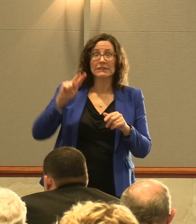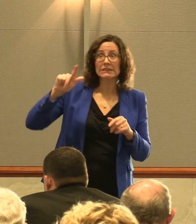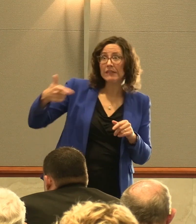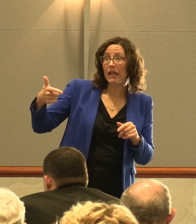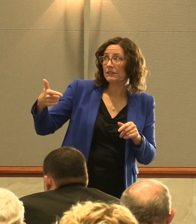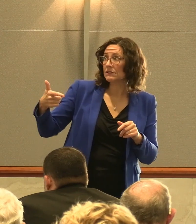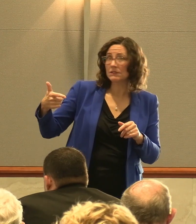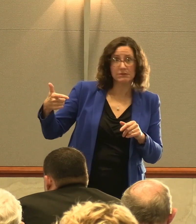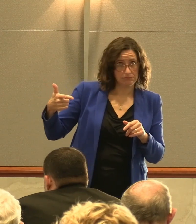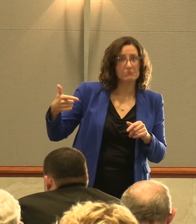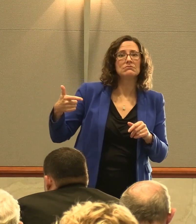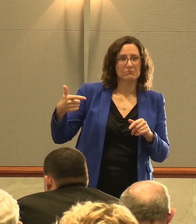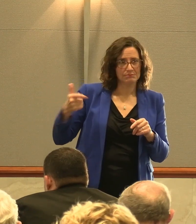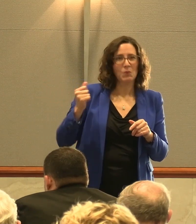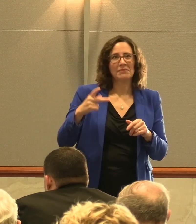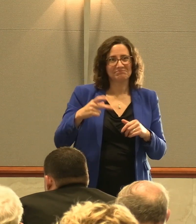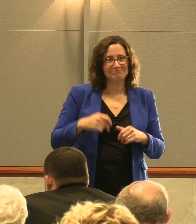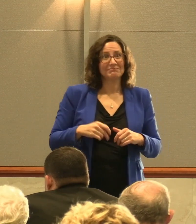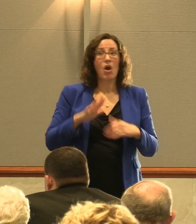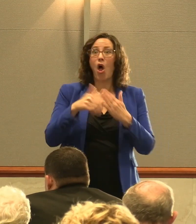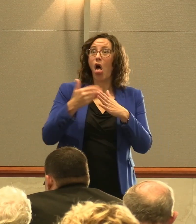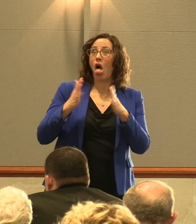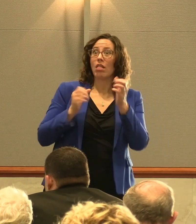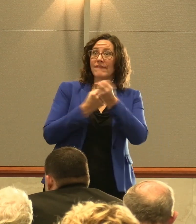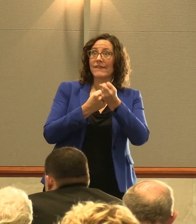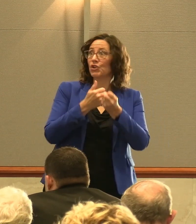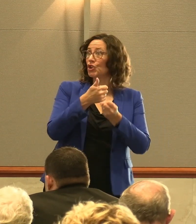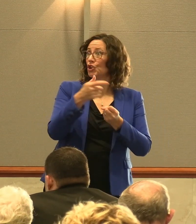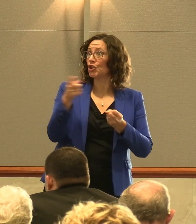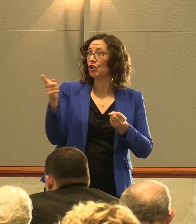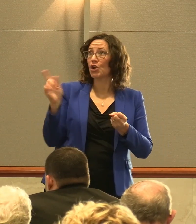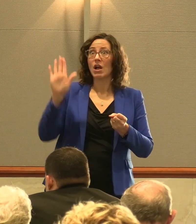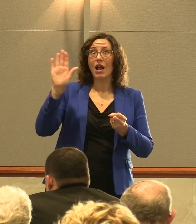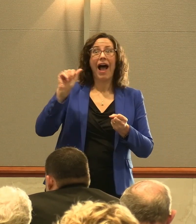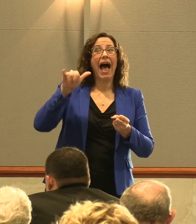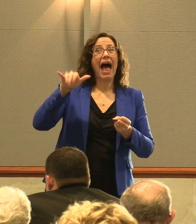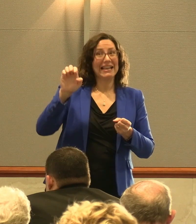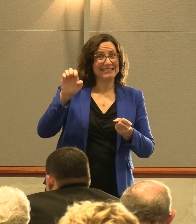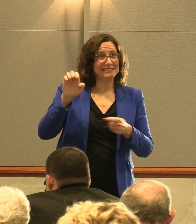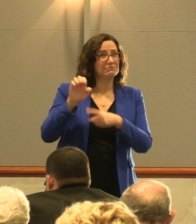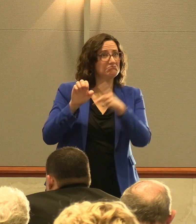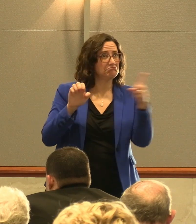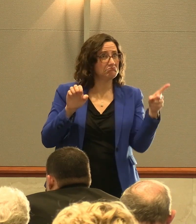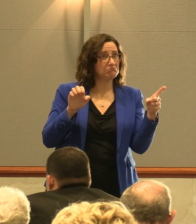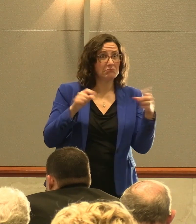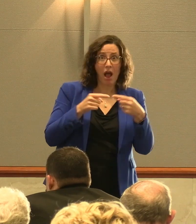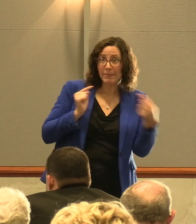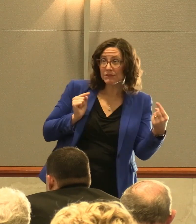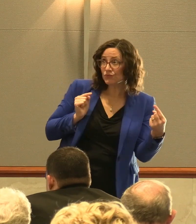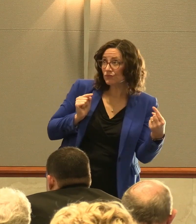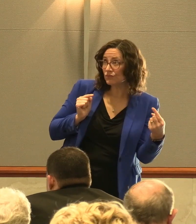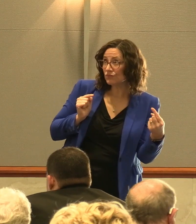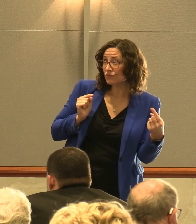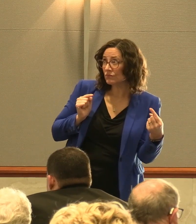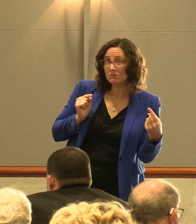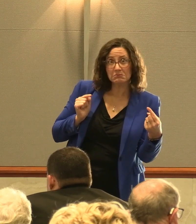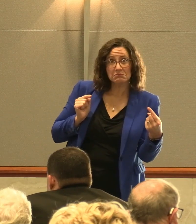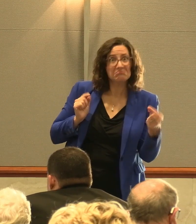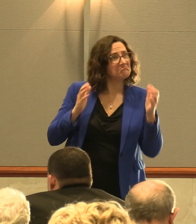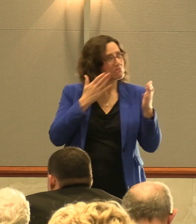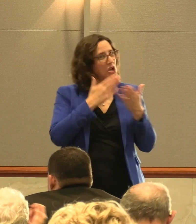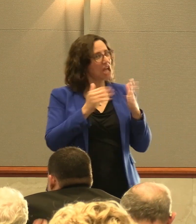second? Okay, all in favor? Aye. Okay, any oppositions?